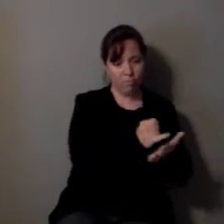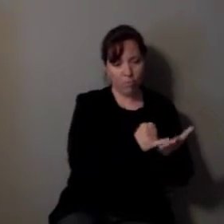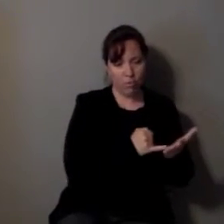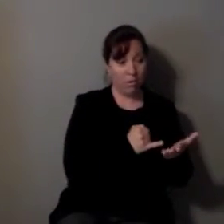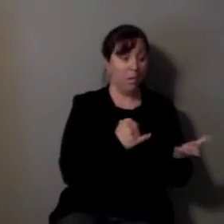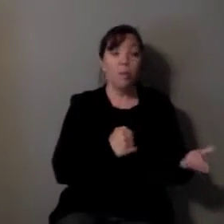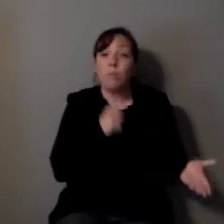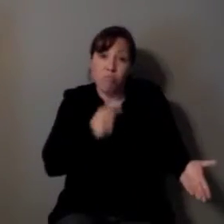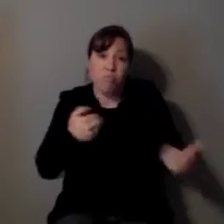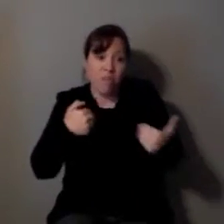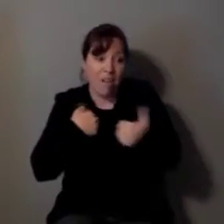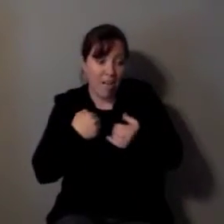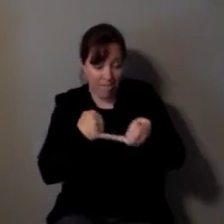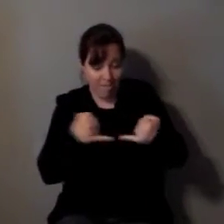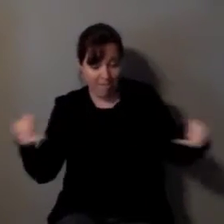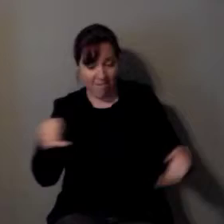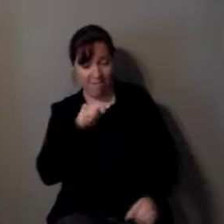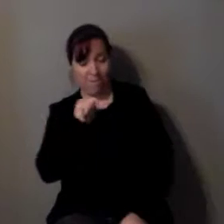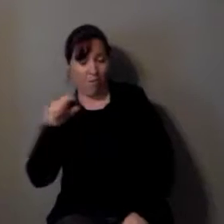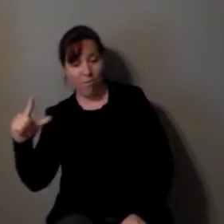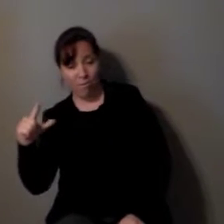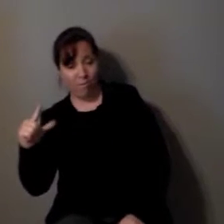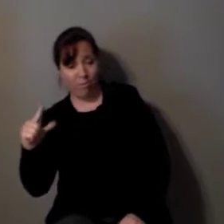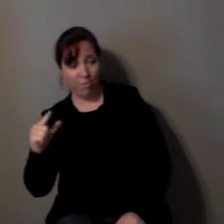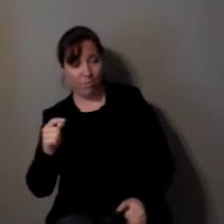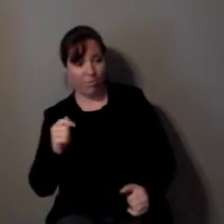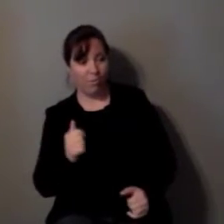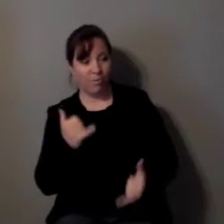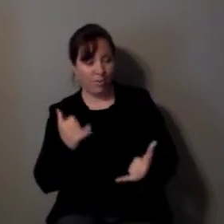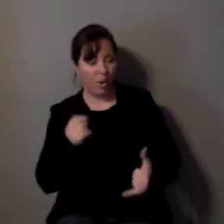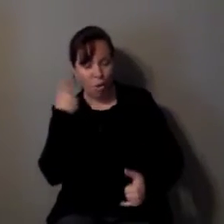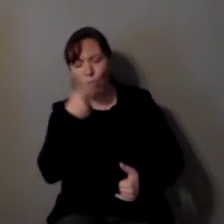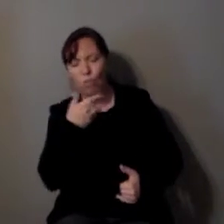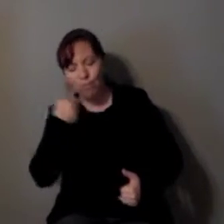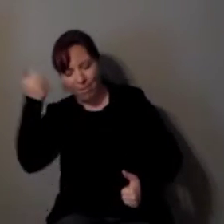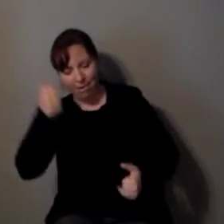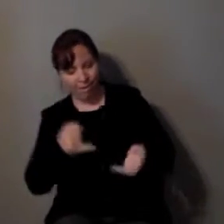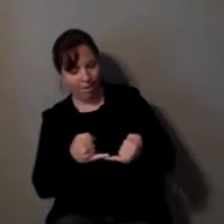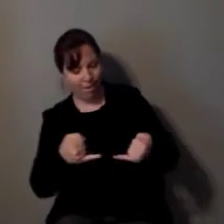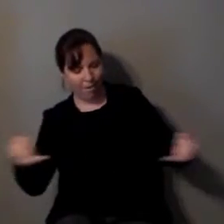amazing. Let's see. Oh, yeah, look at that. Okay, so